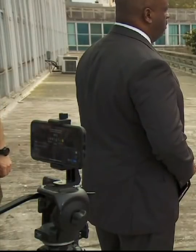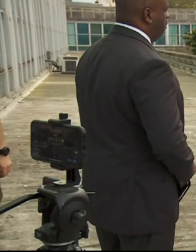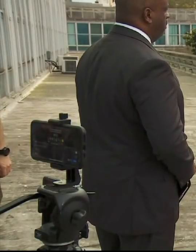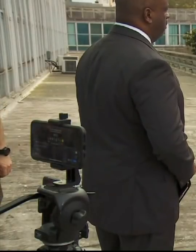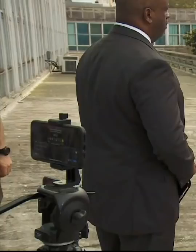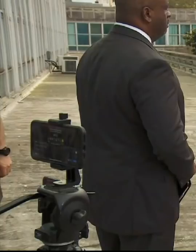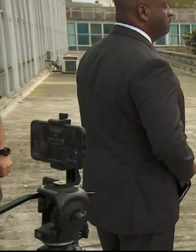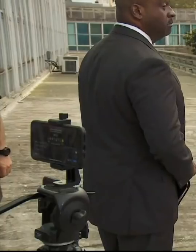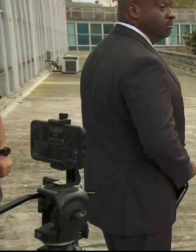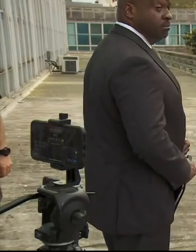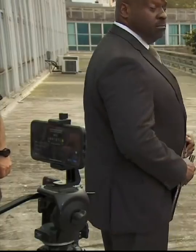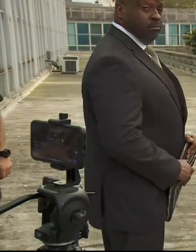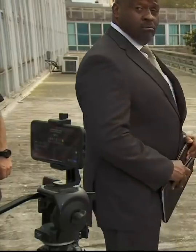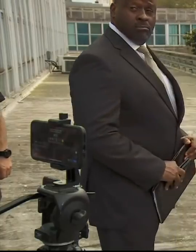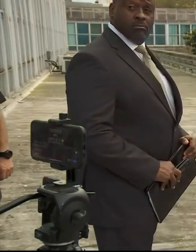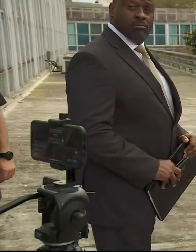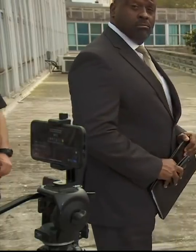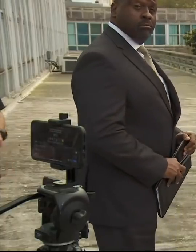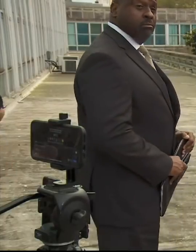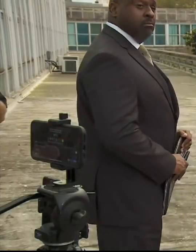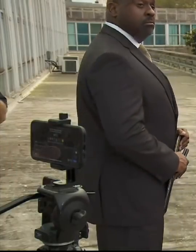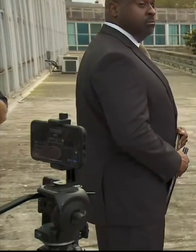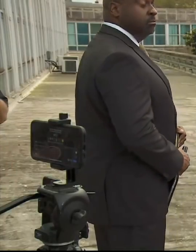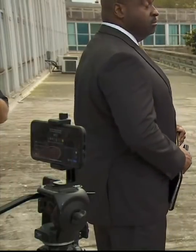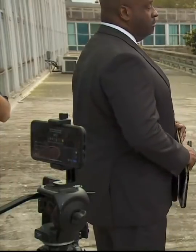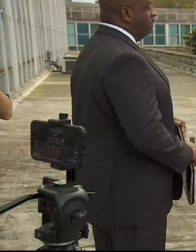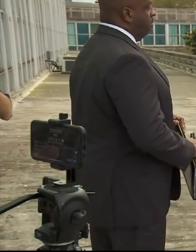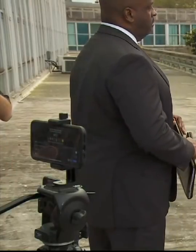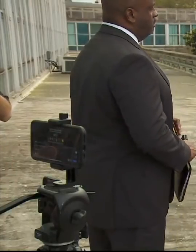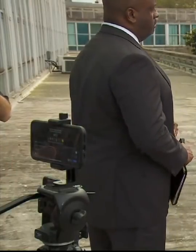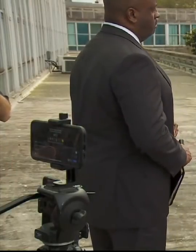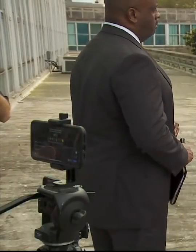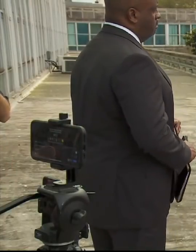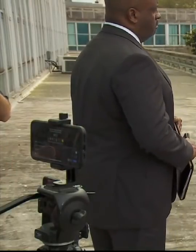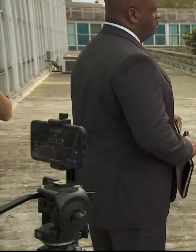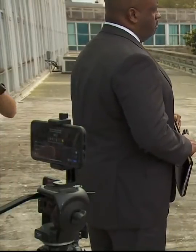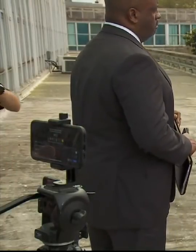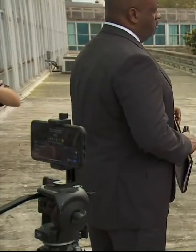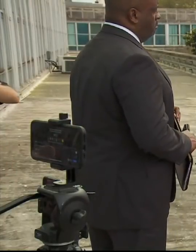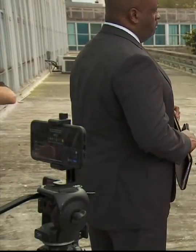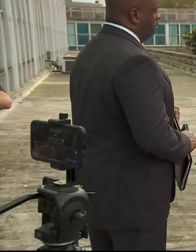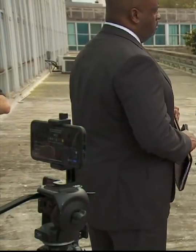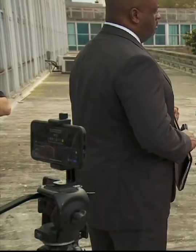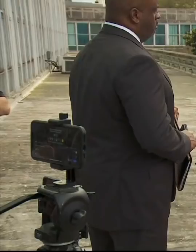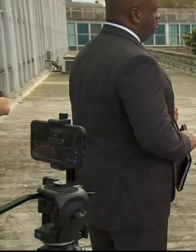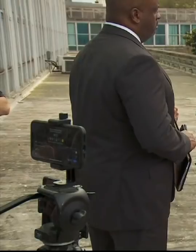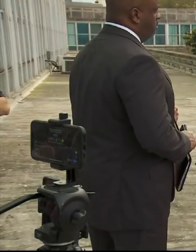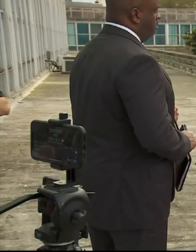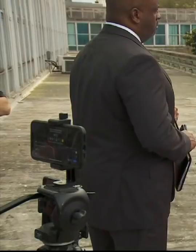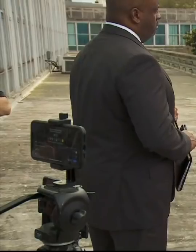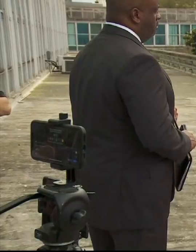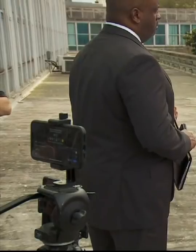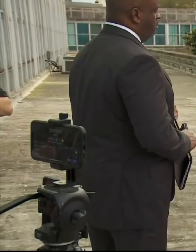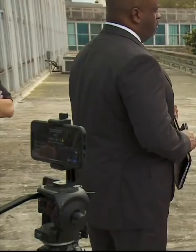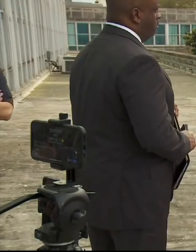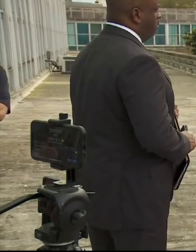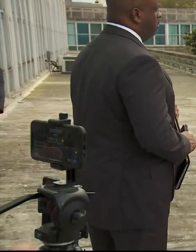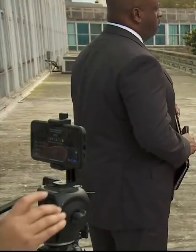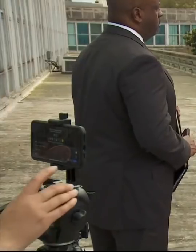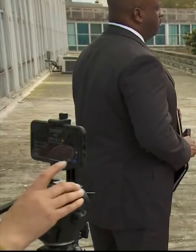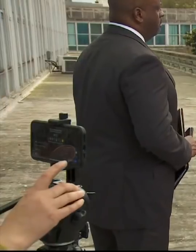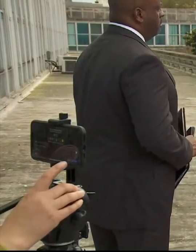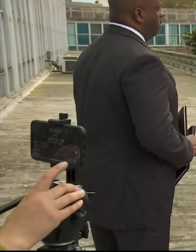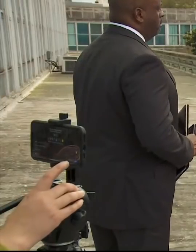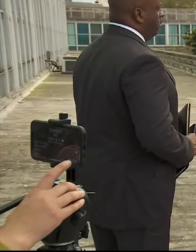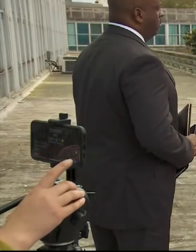microeconomic perspective, this is where we'll be. The decisions right now are going to be vital, and you'll probably see many other cities making the same cost-cutting effort